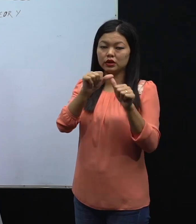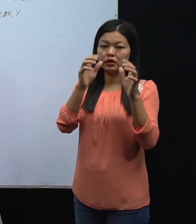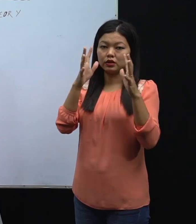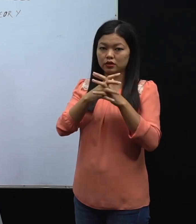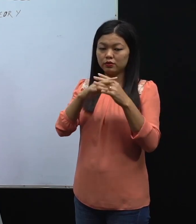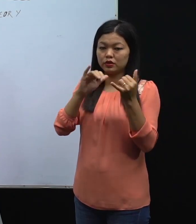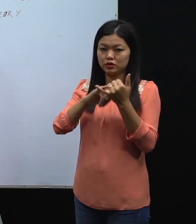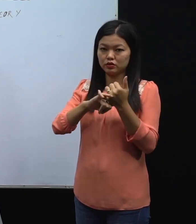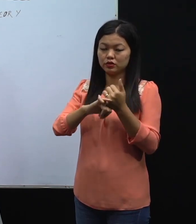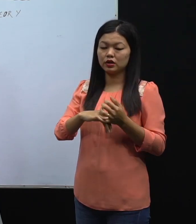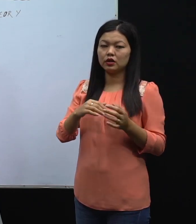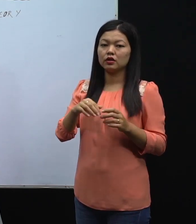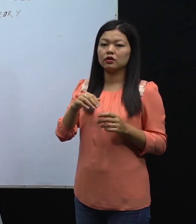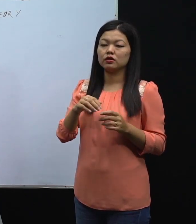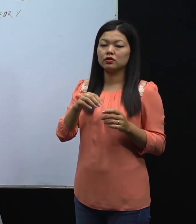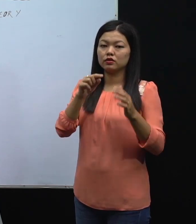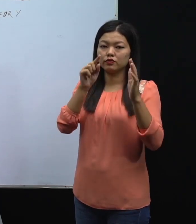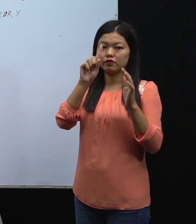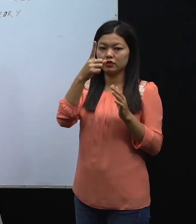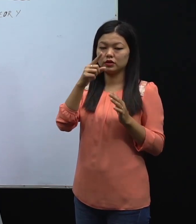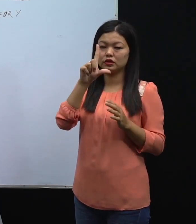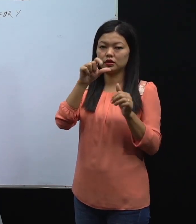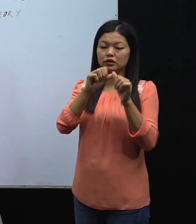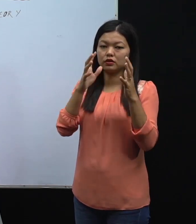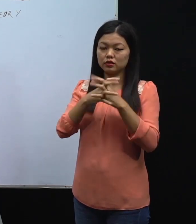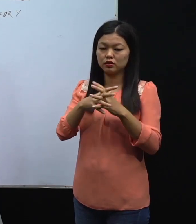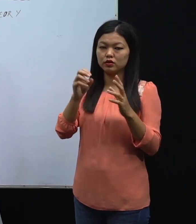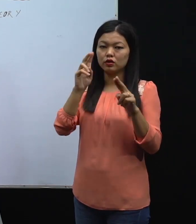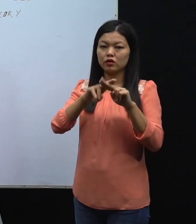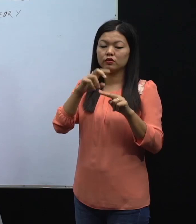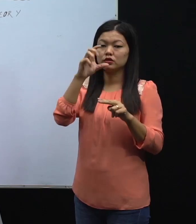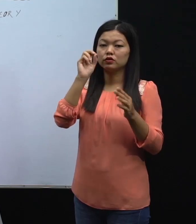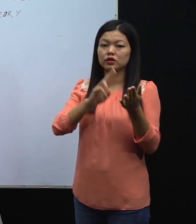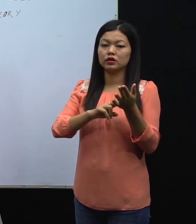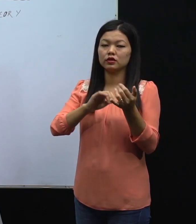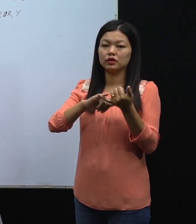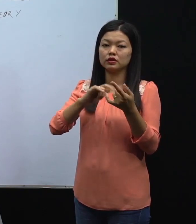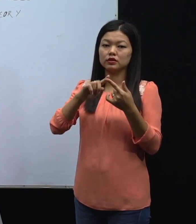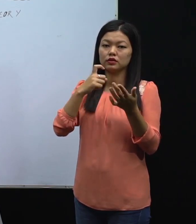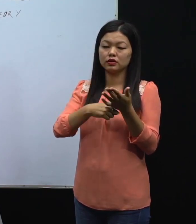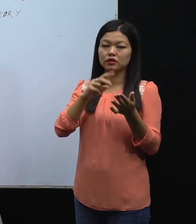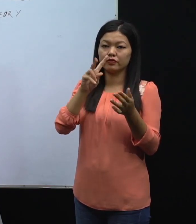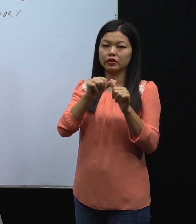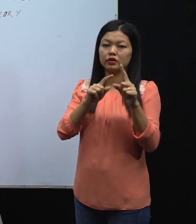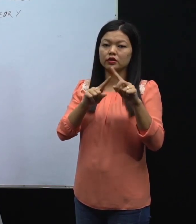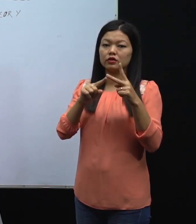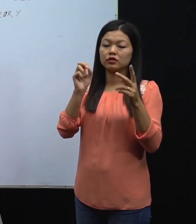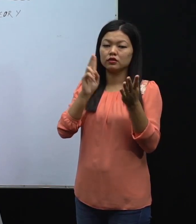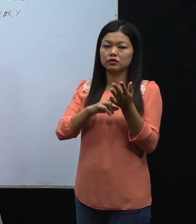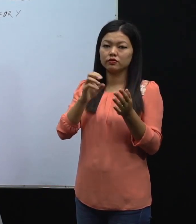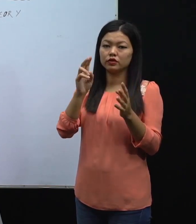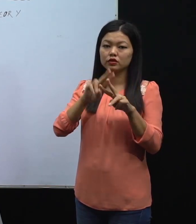of mass and law of definite proportion. Clear? So after that we have Dalton atomic theory, and it was given